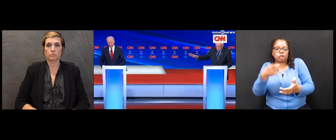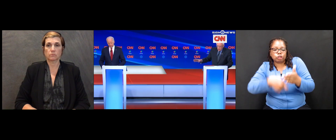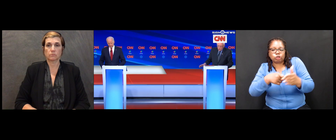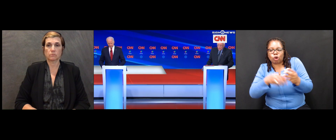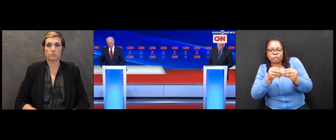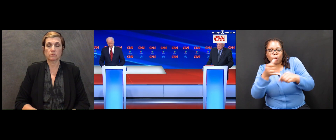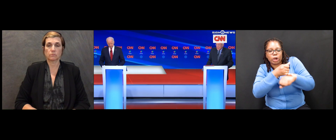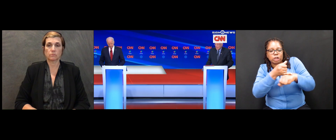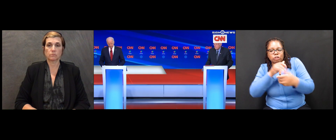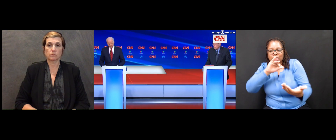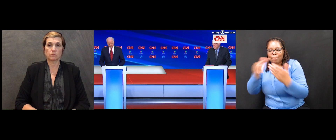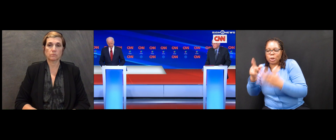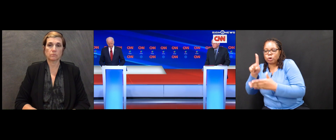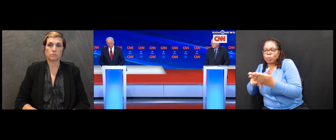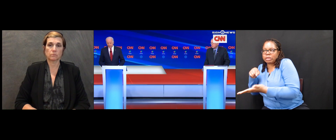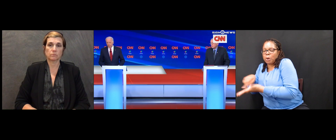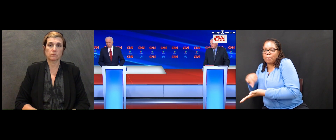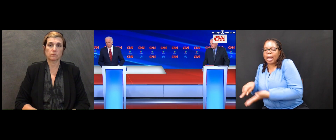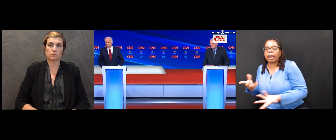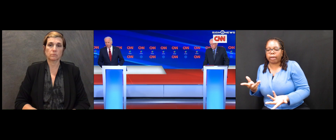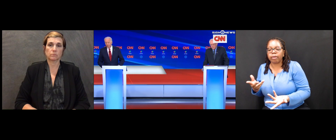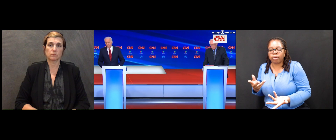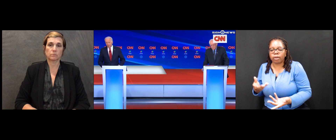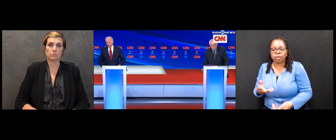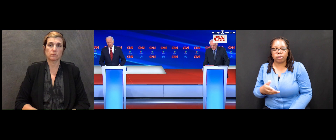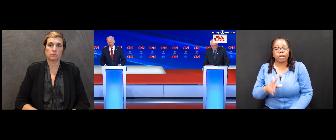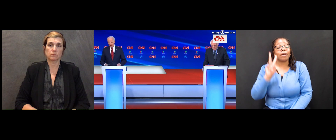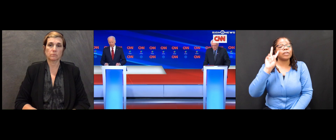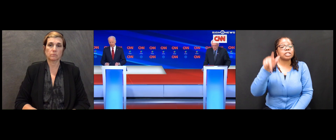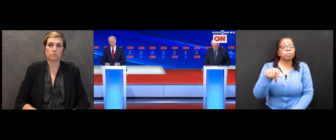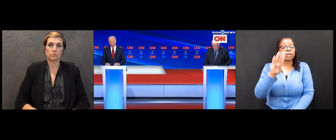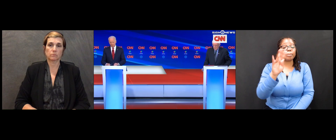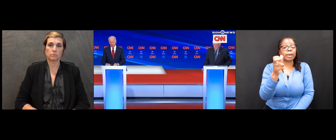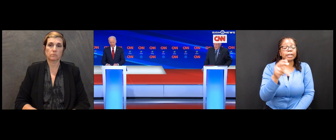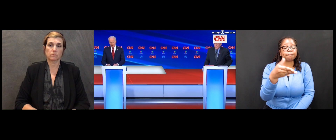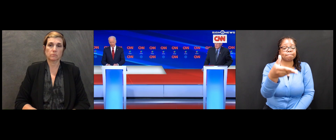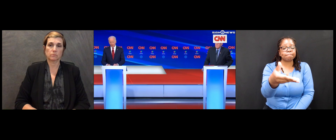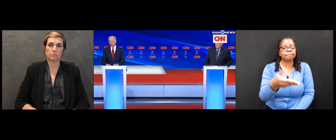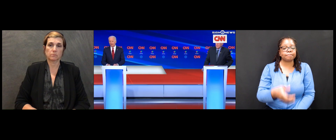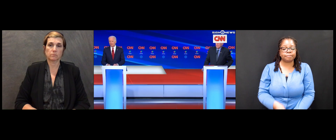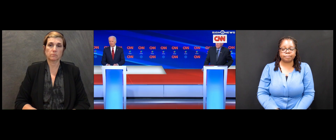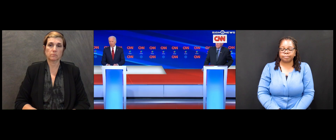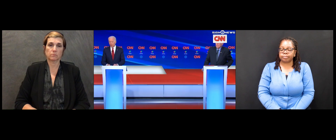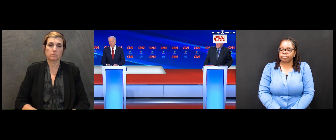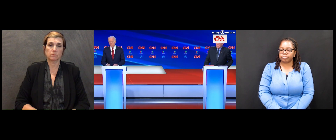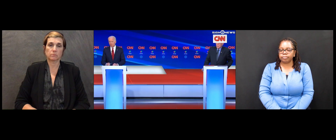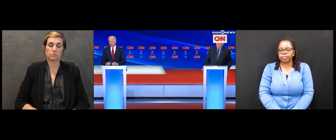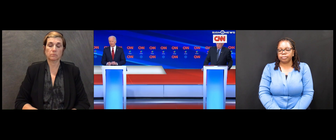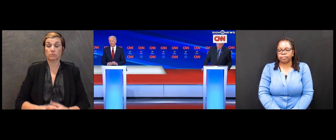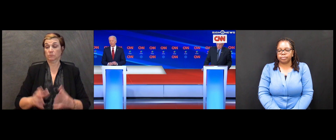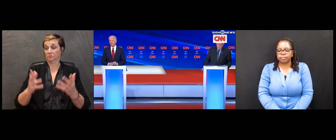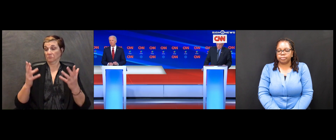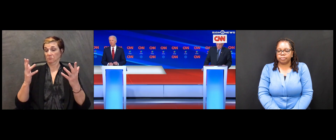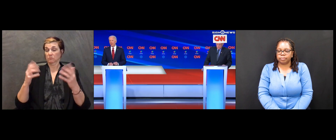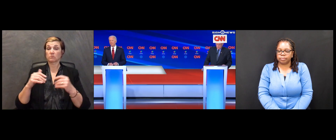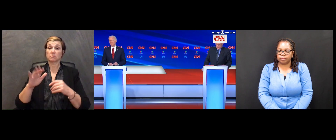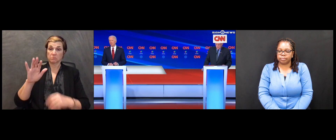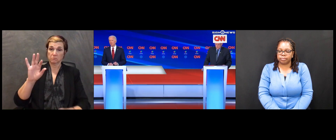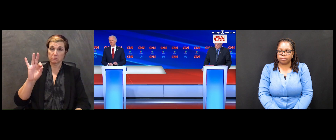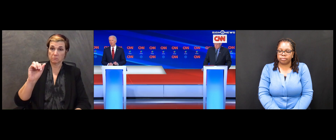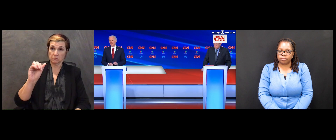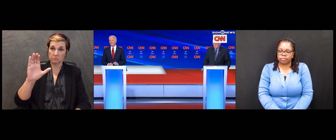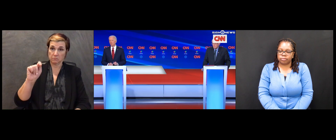zero interest loans that they got. Vice President Biden. Look, the fact of the matter is that if, in